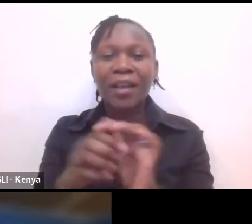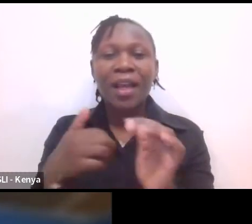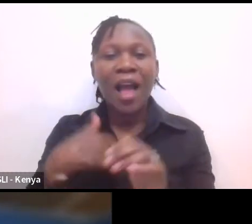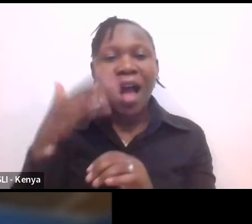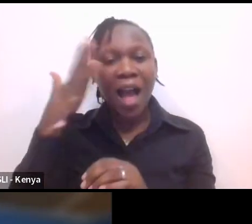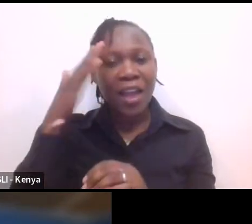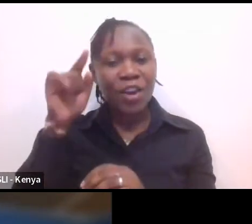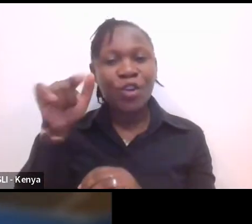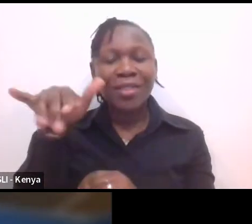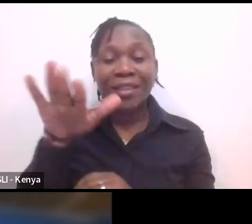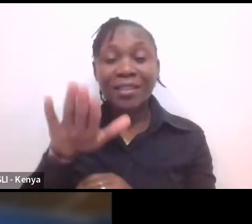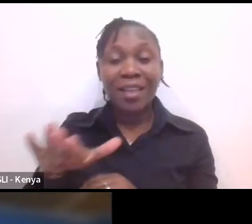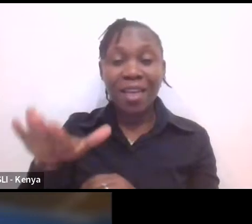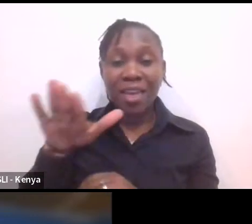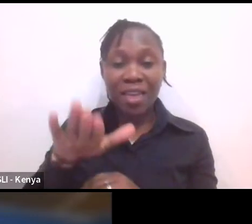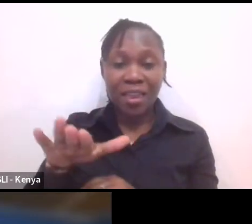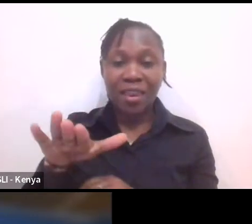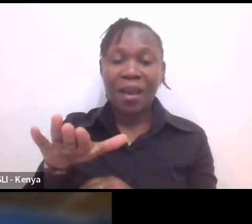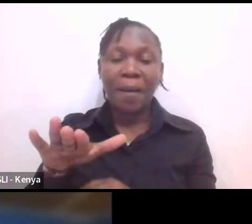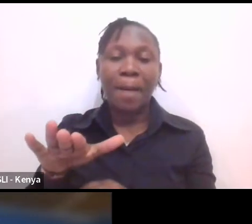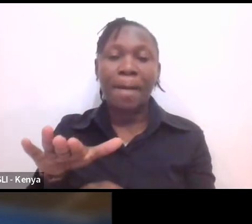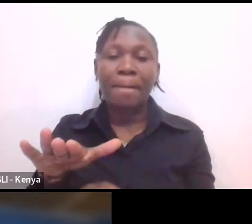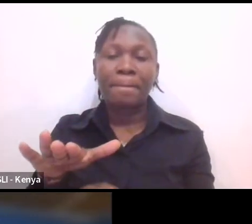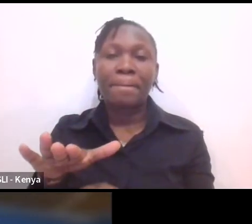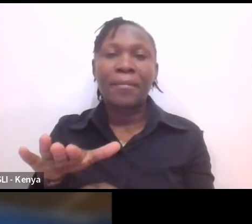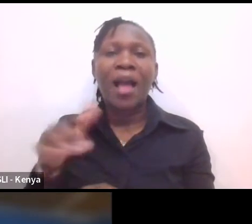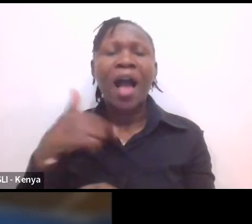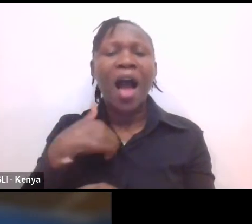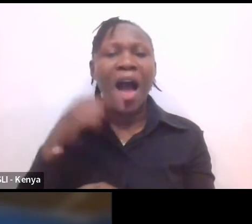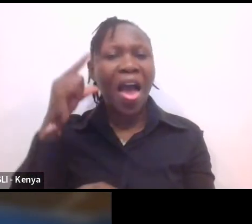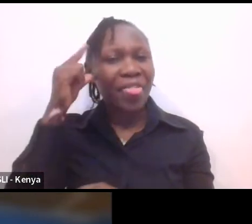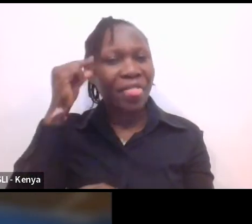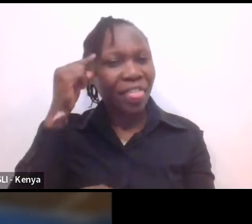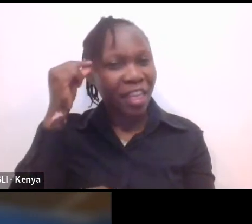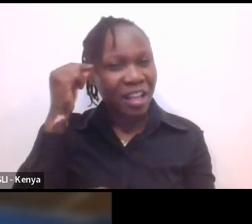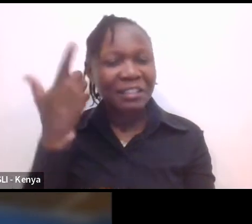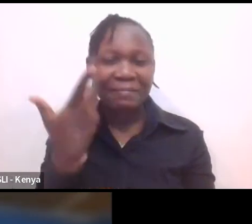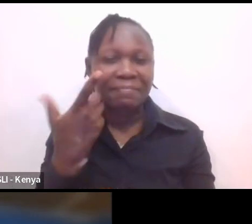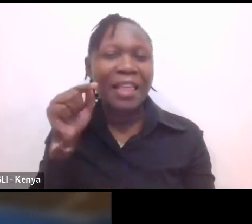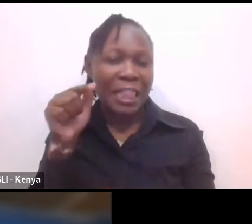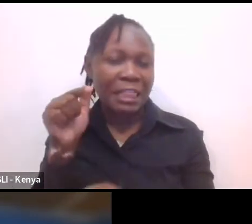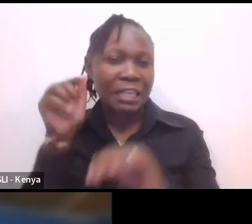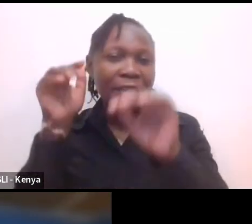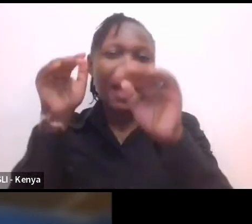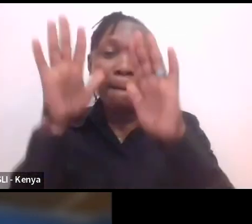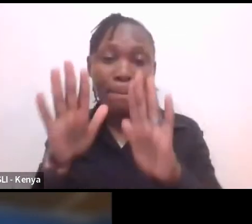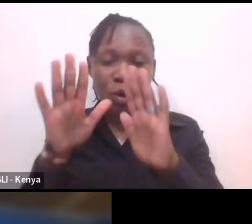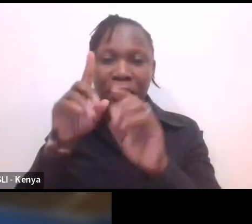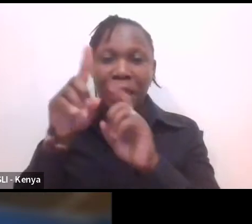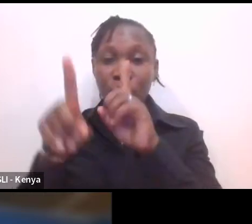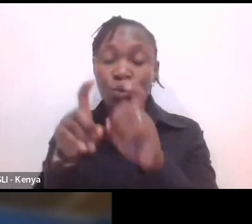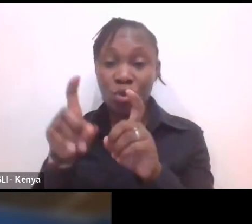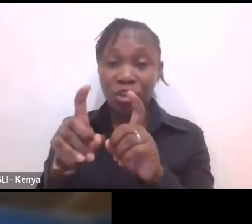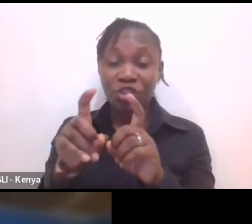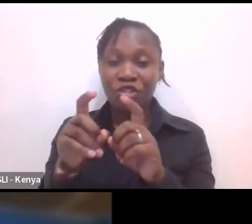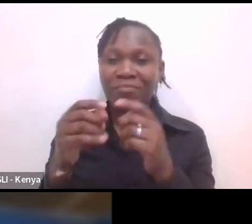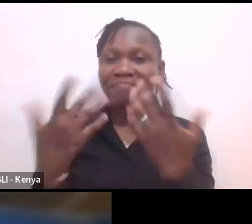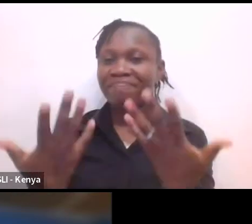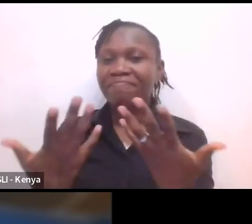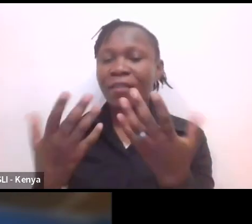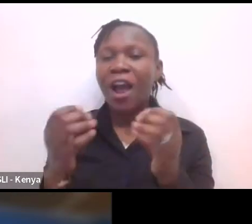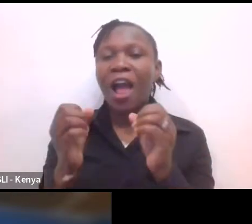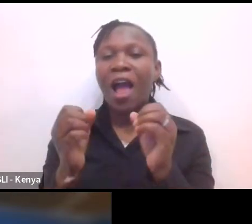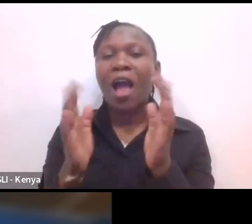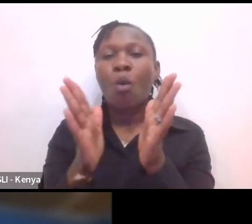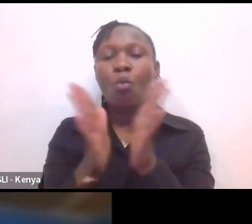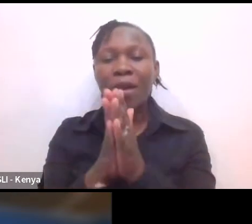competence. But I think it's a really significant question for if you have a deaf